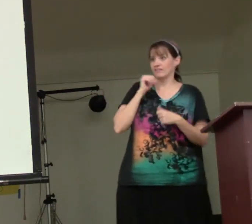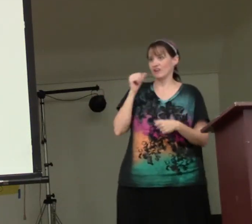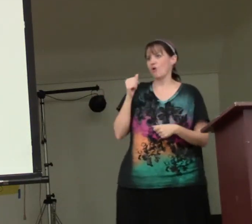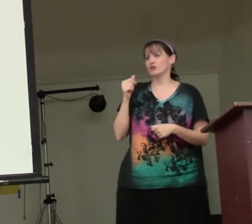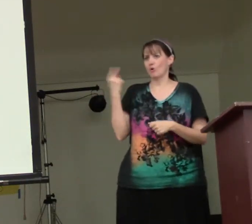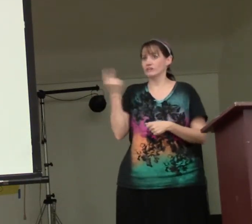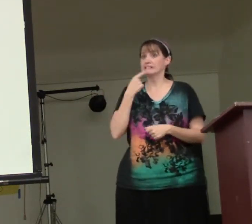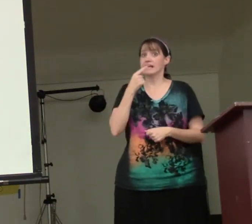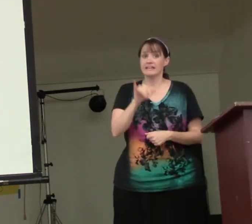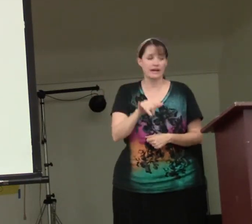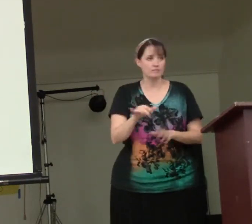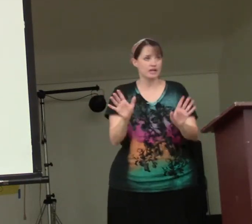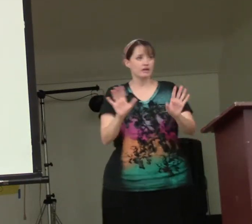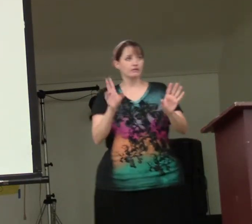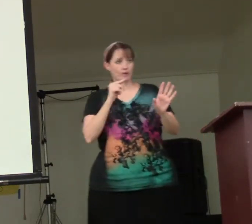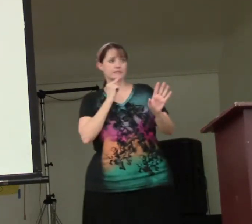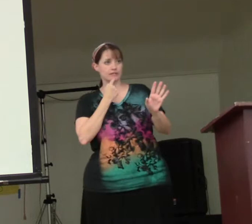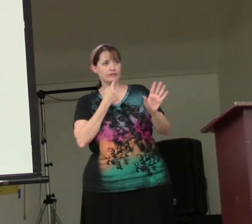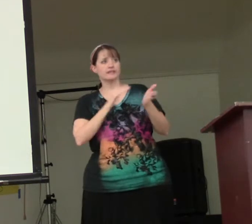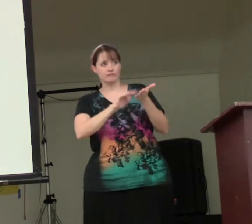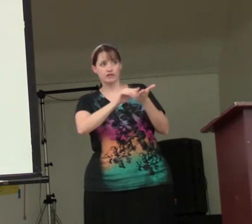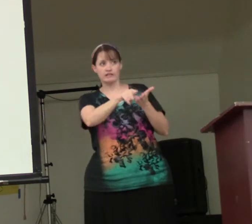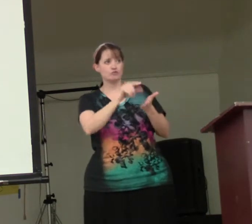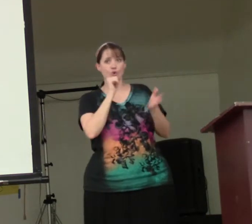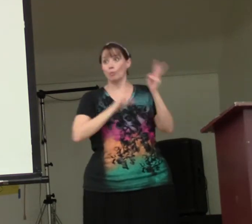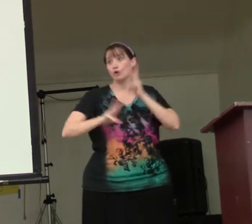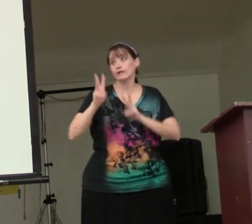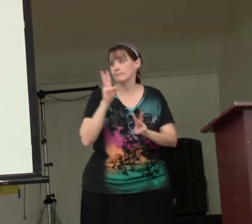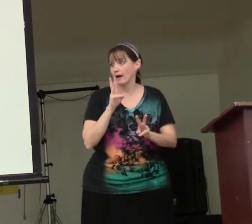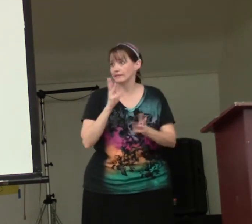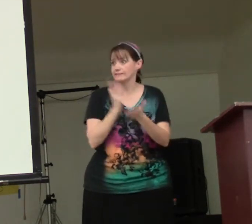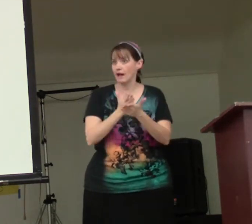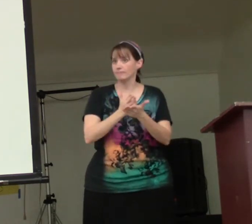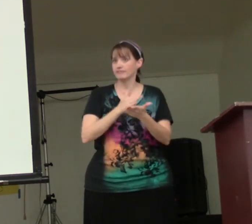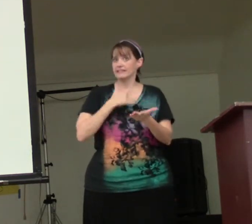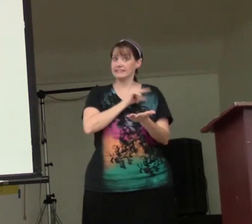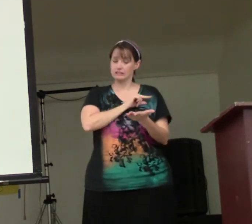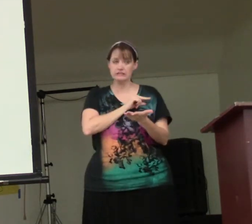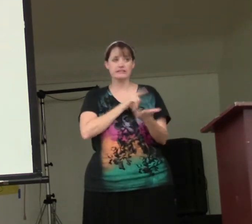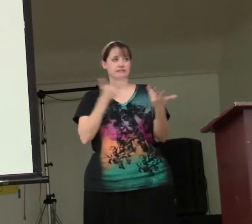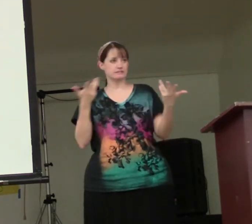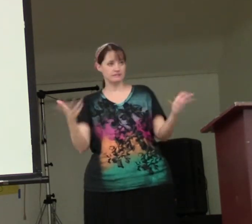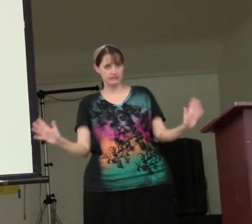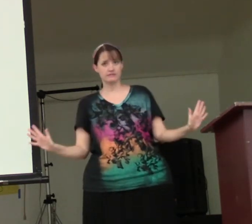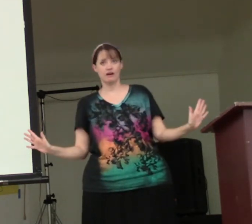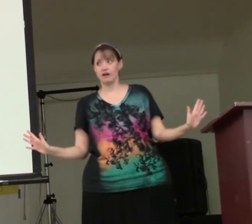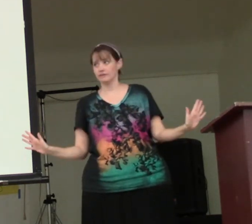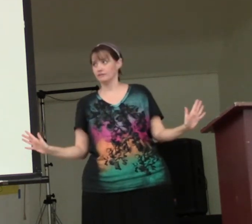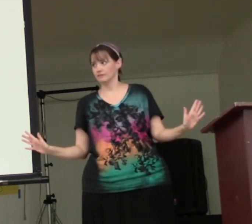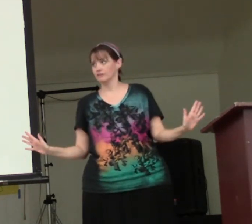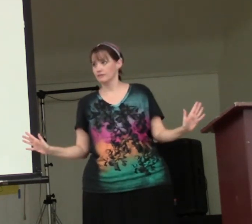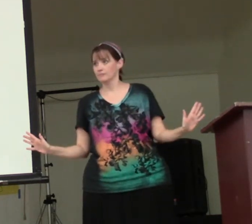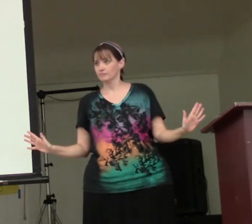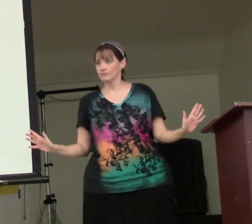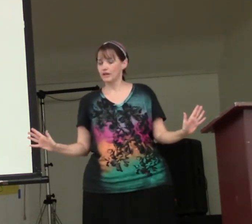think, oh, you're only saying that. No, I'm serious, I forgive you, don't worry about it. Stop feeling guilty, it's done. Okay,